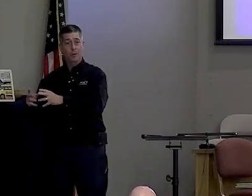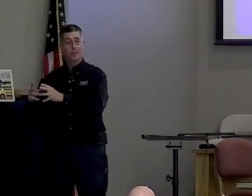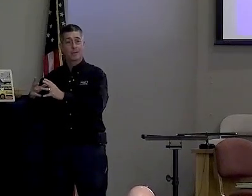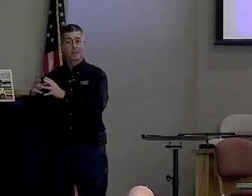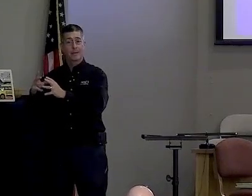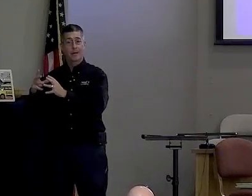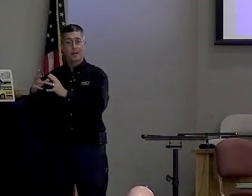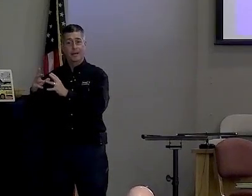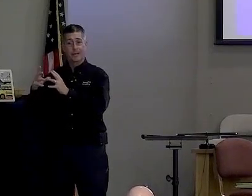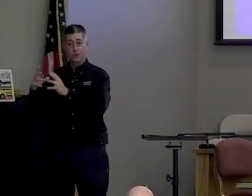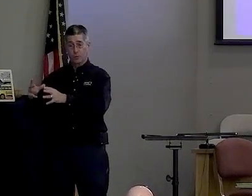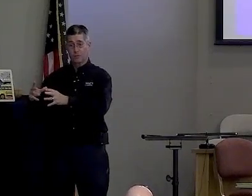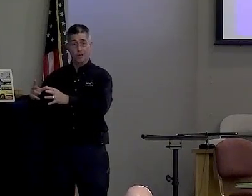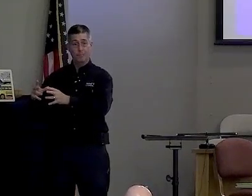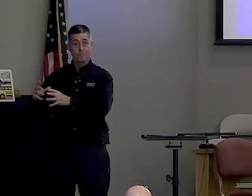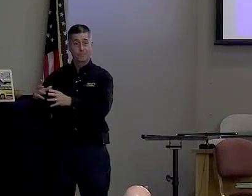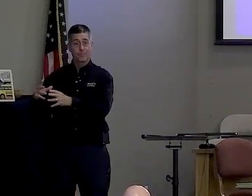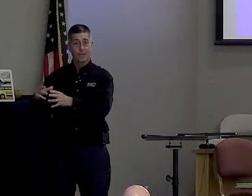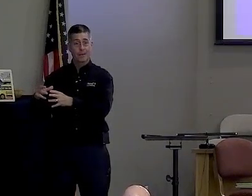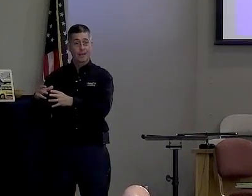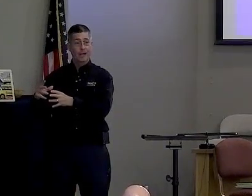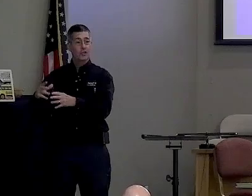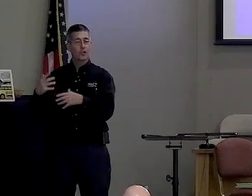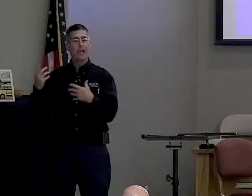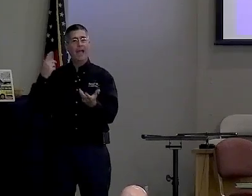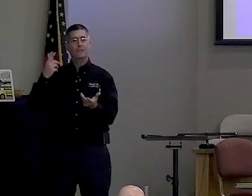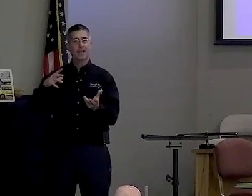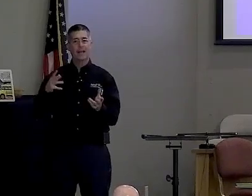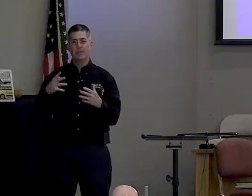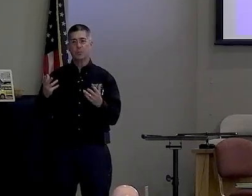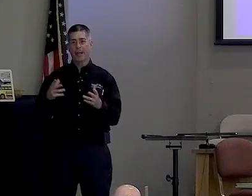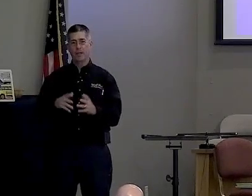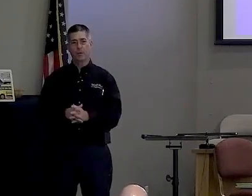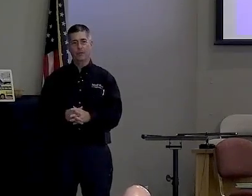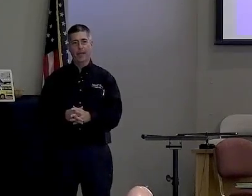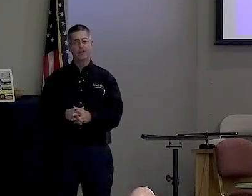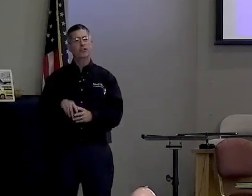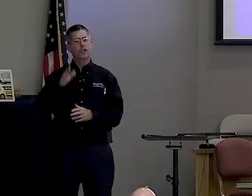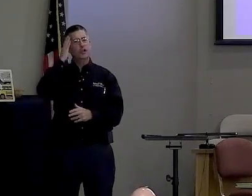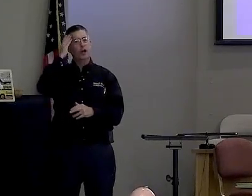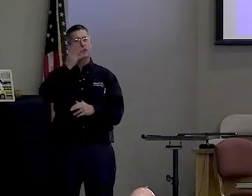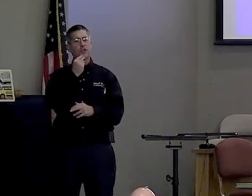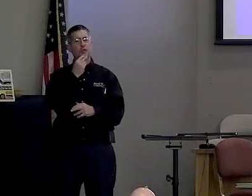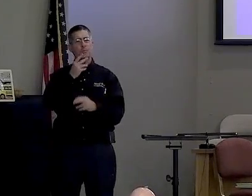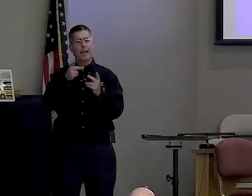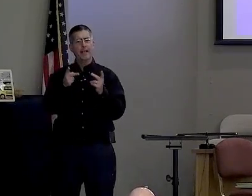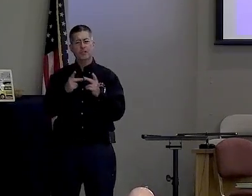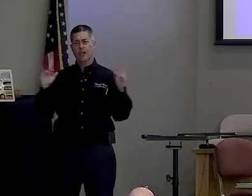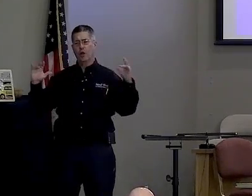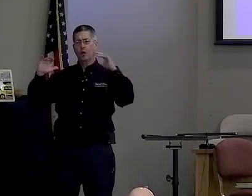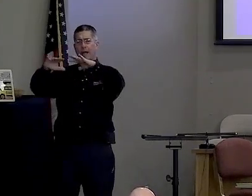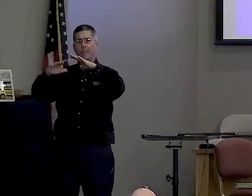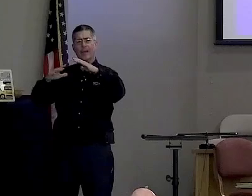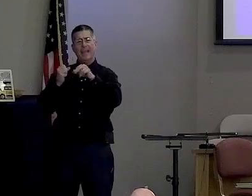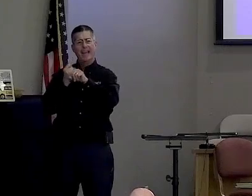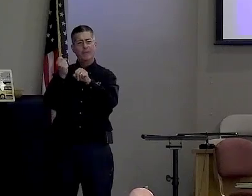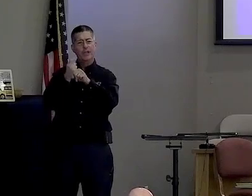in Jerusalem? So you have to kind of expand upon that. So you know the Jews place, they all went up every year,